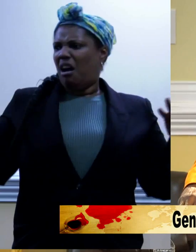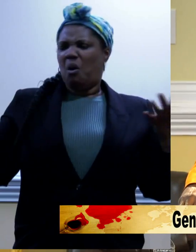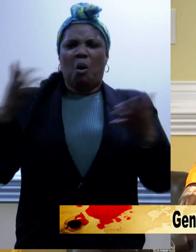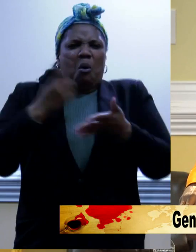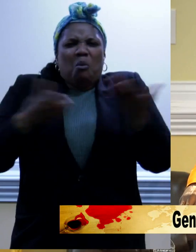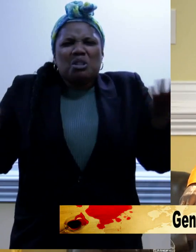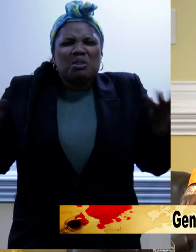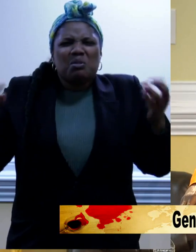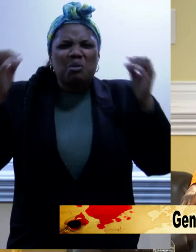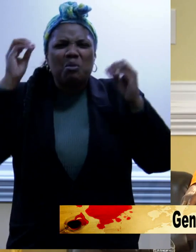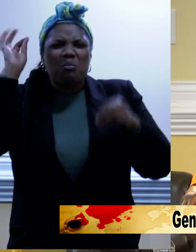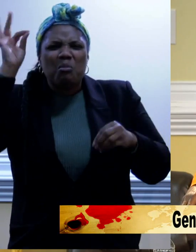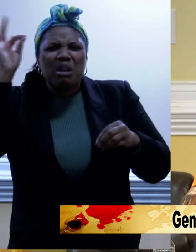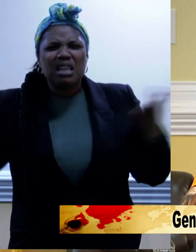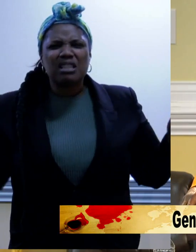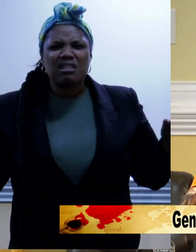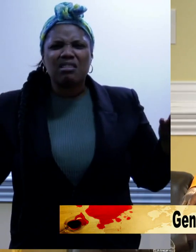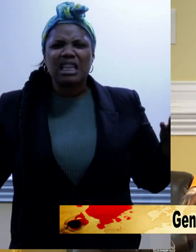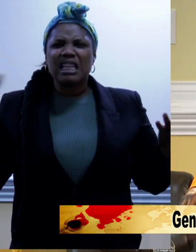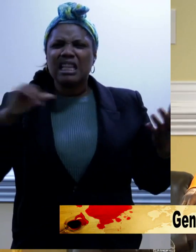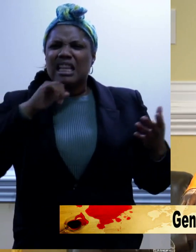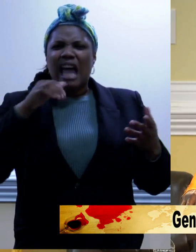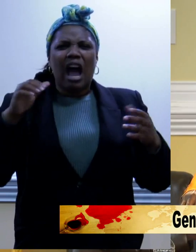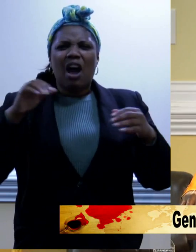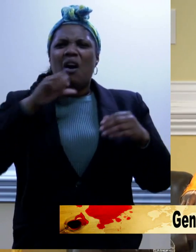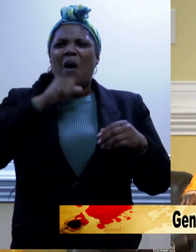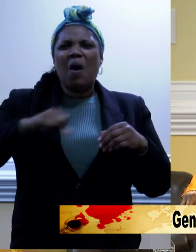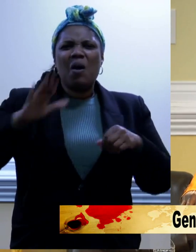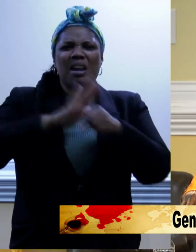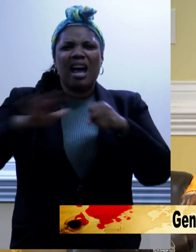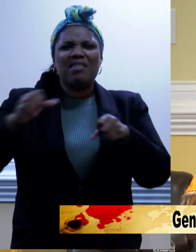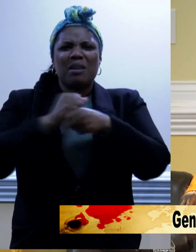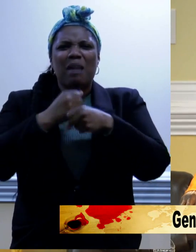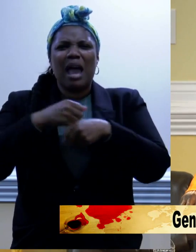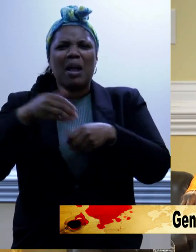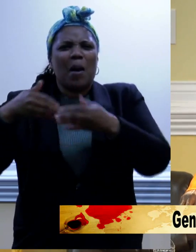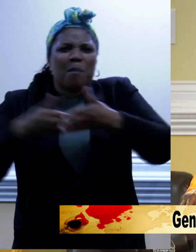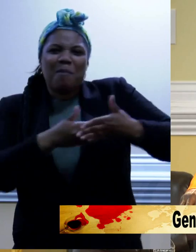Children. He ain't old enough to make a baby, and he preaching.